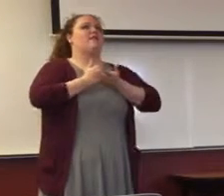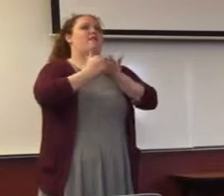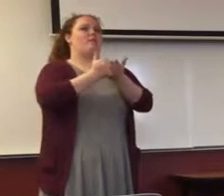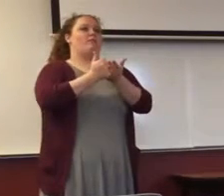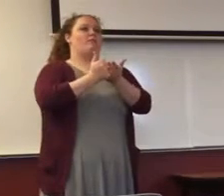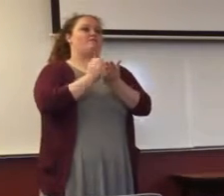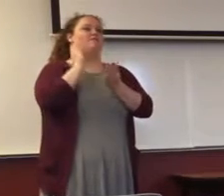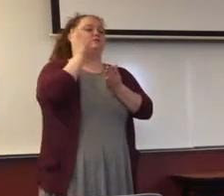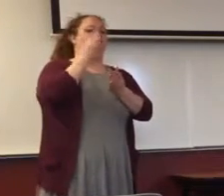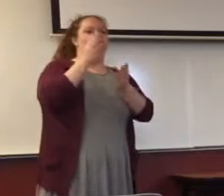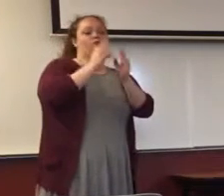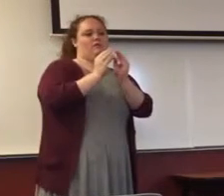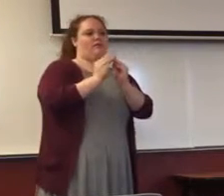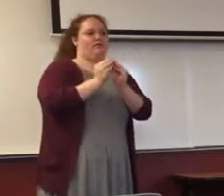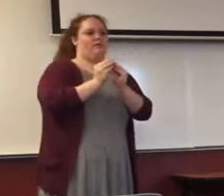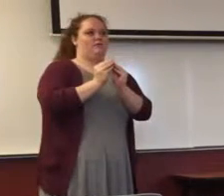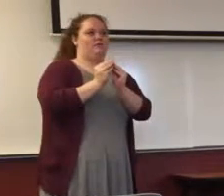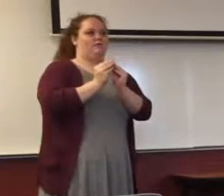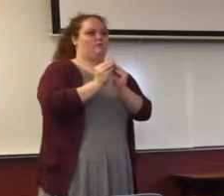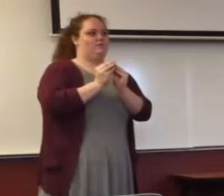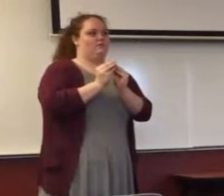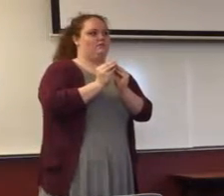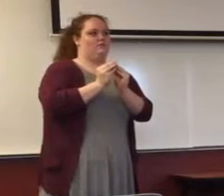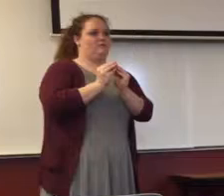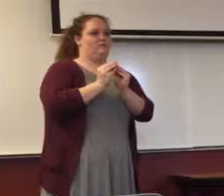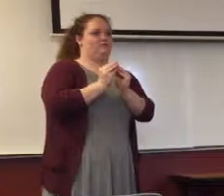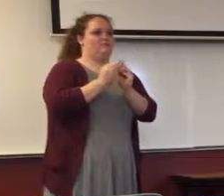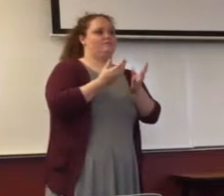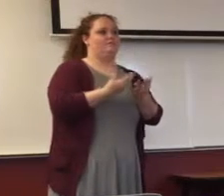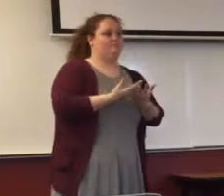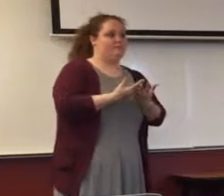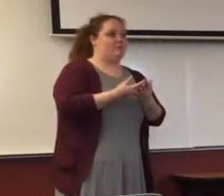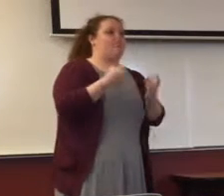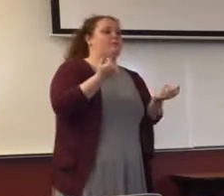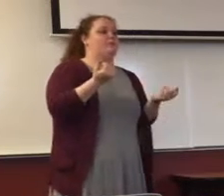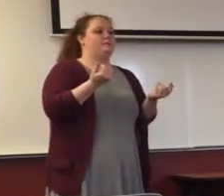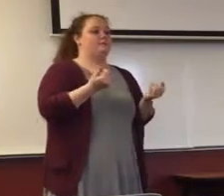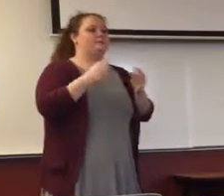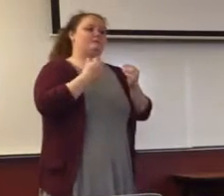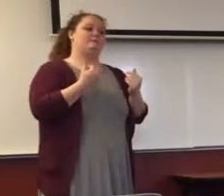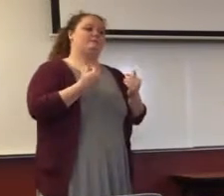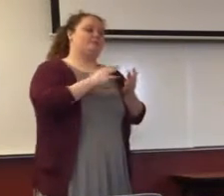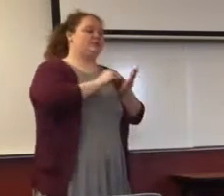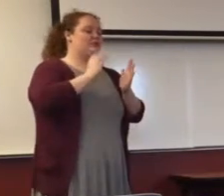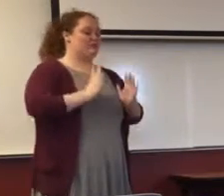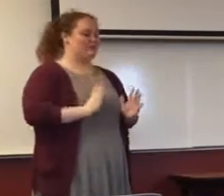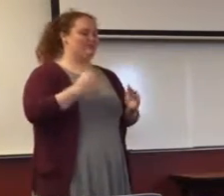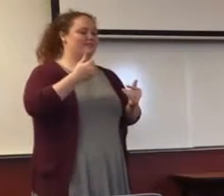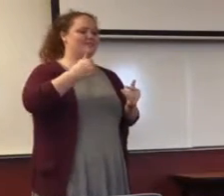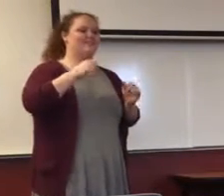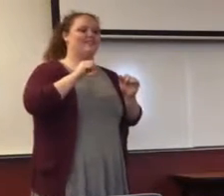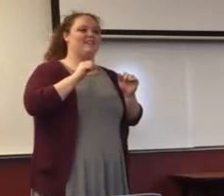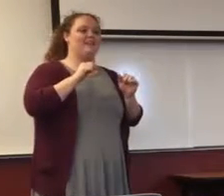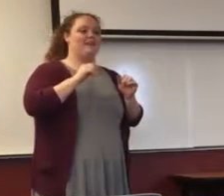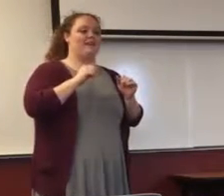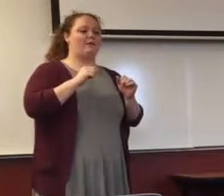The That's student can have an A up You should until the conference, and if they don't come, they fail the course. That's how